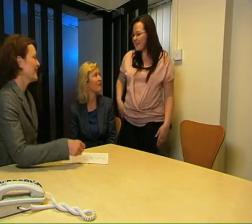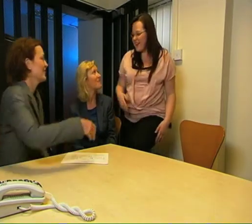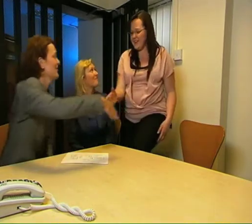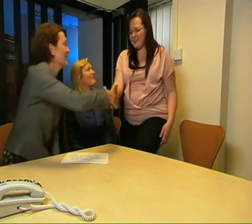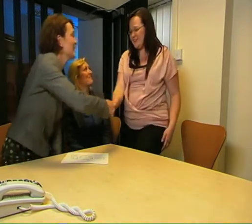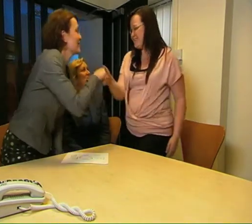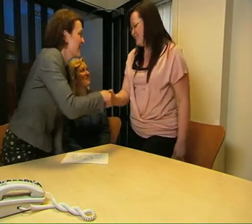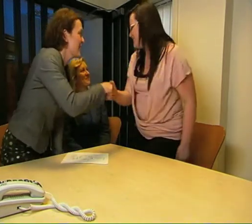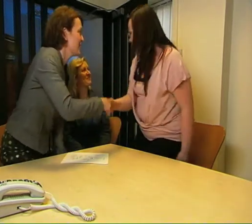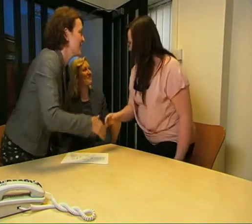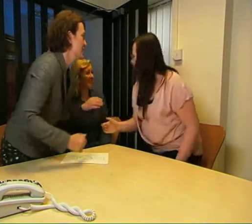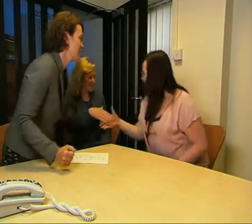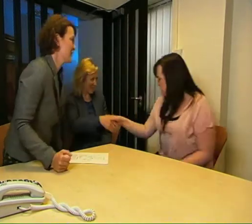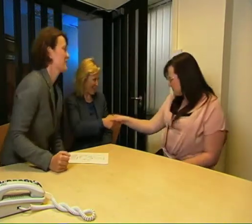Hi, how are you?